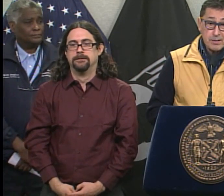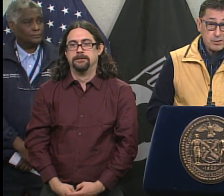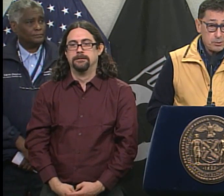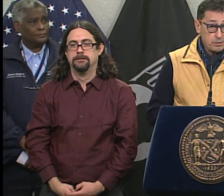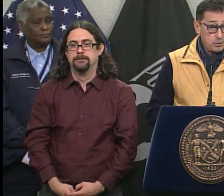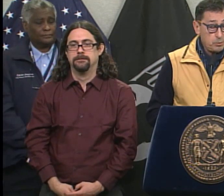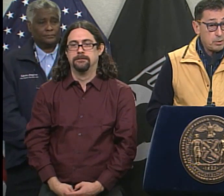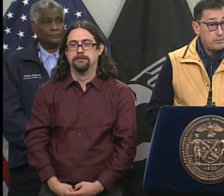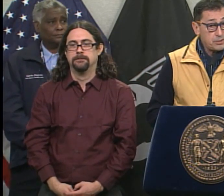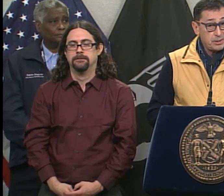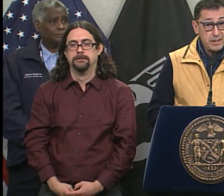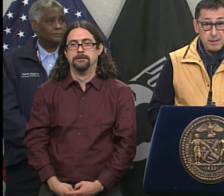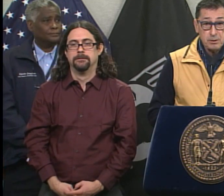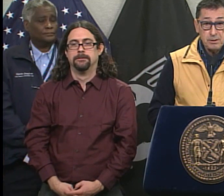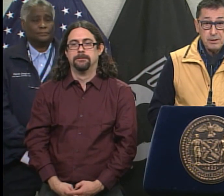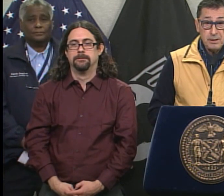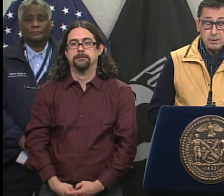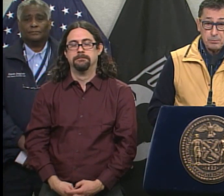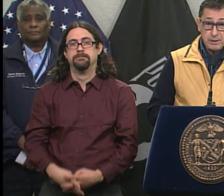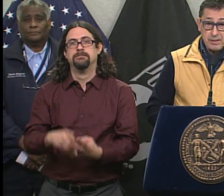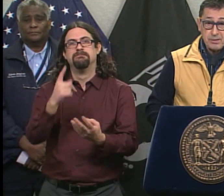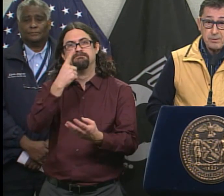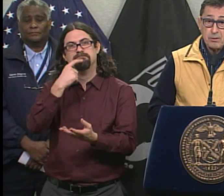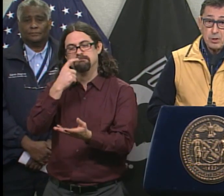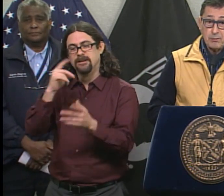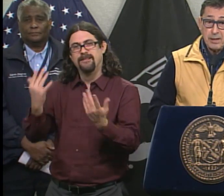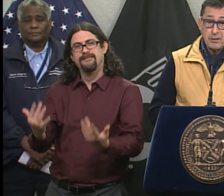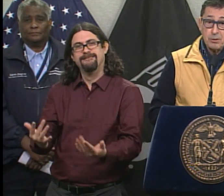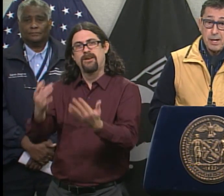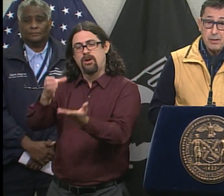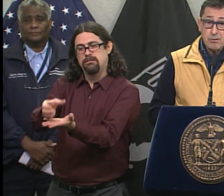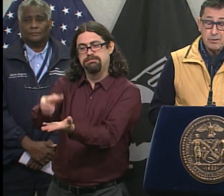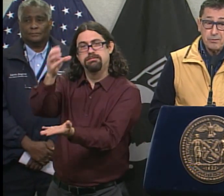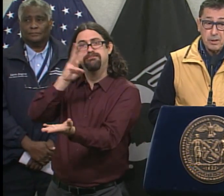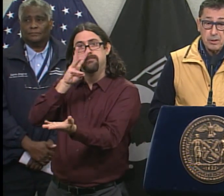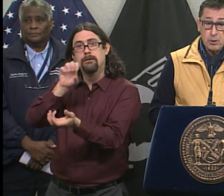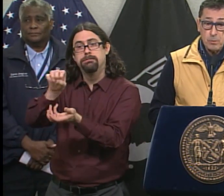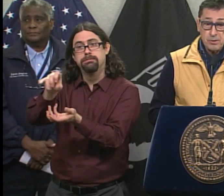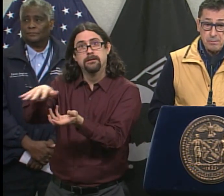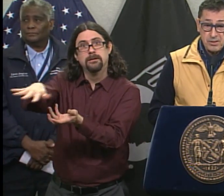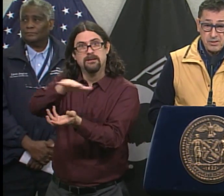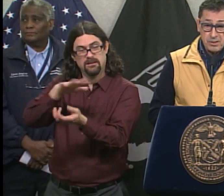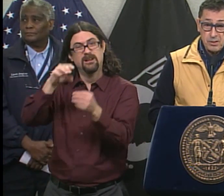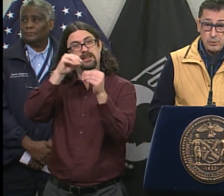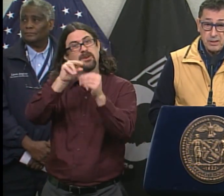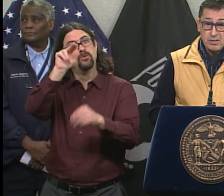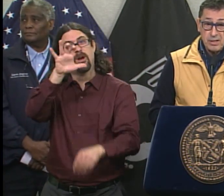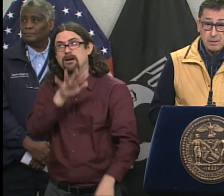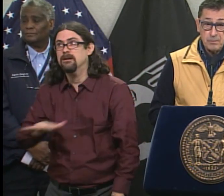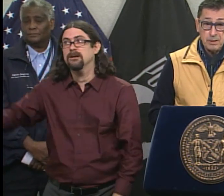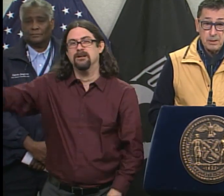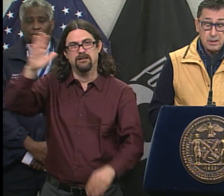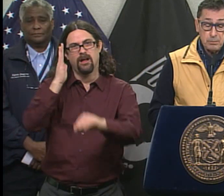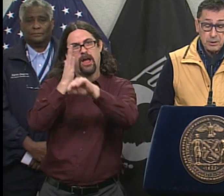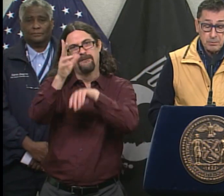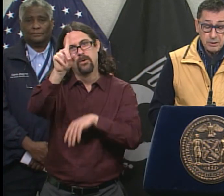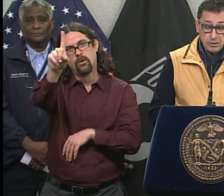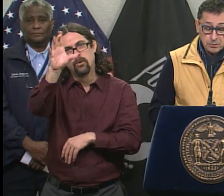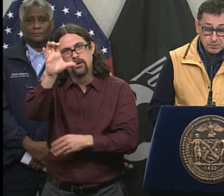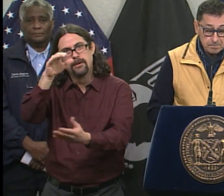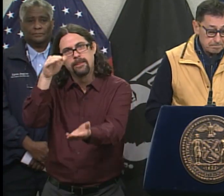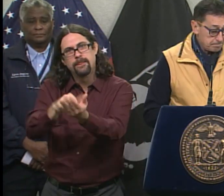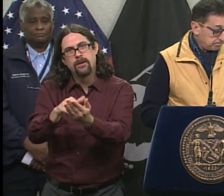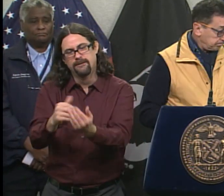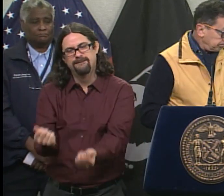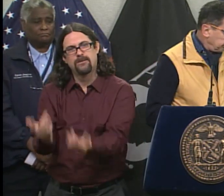I ask those of you who are physically able to please shovel out those hydrants in front of your homes or businesses so we can see them and put them to good